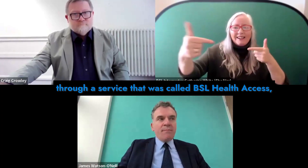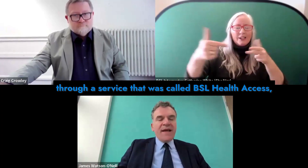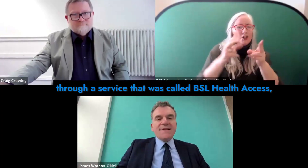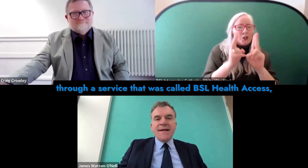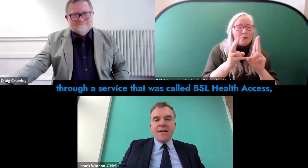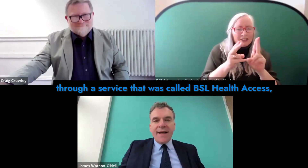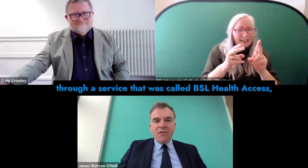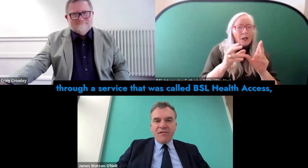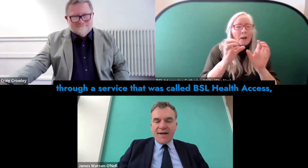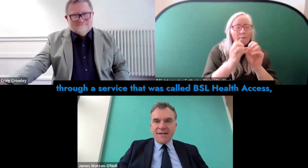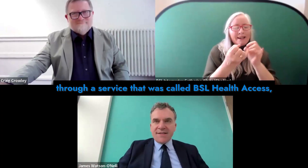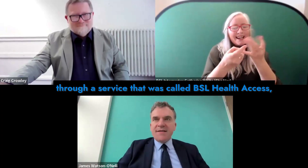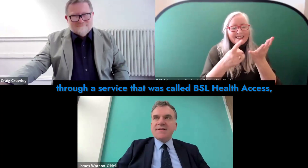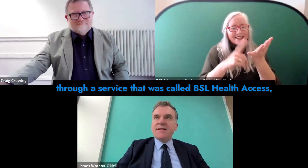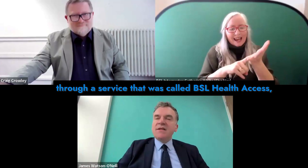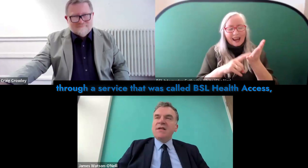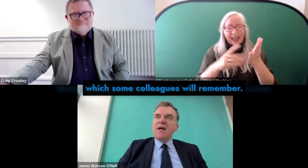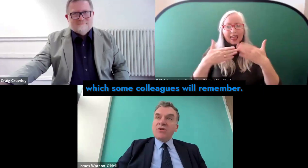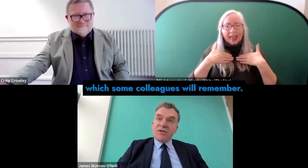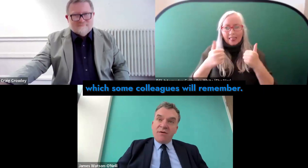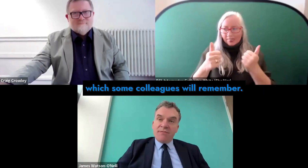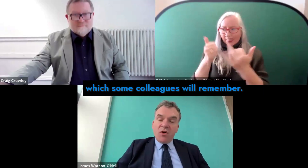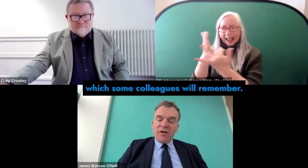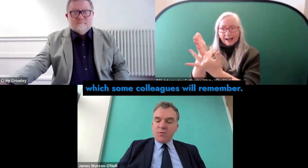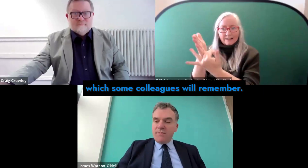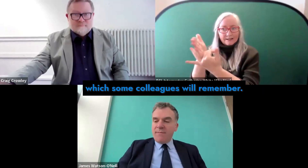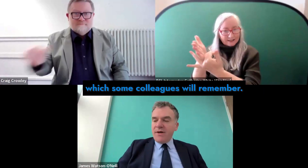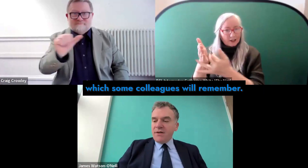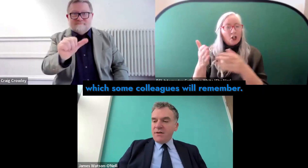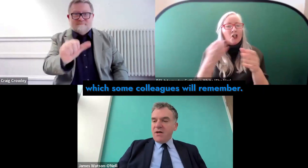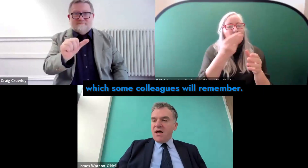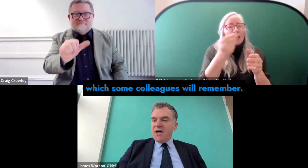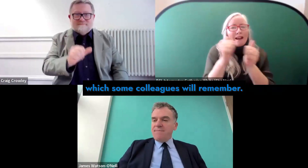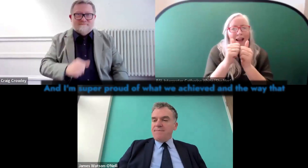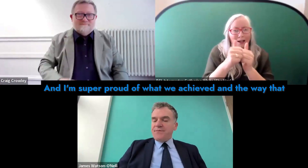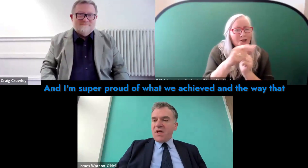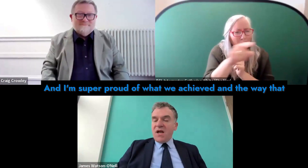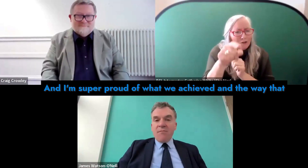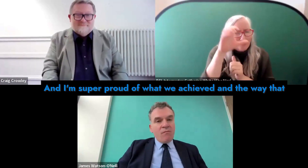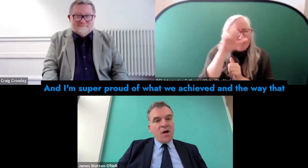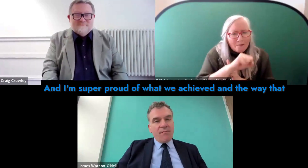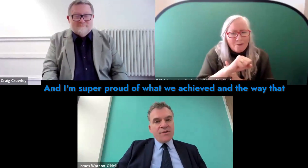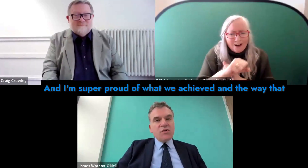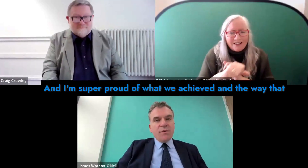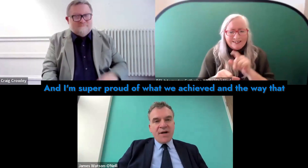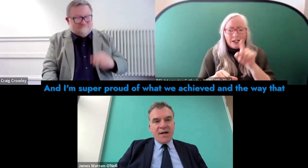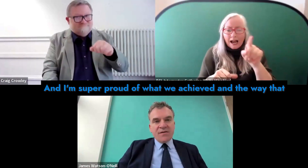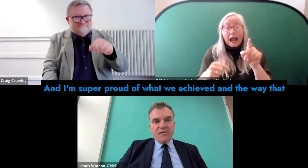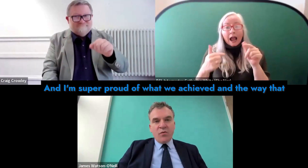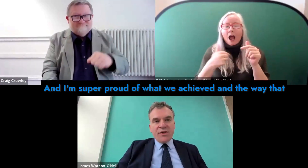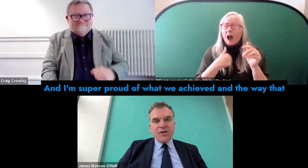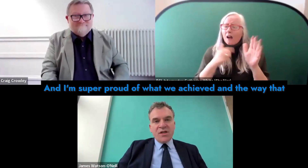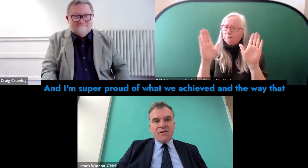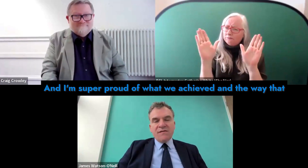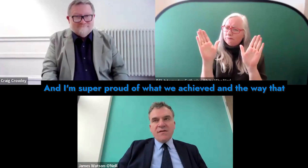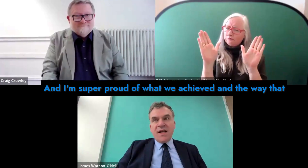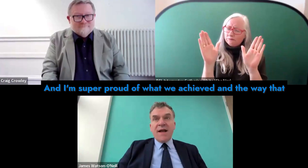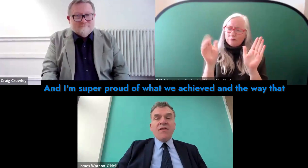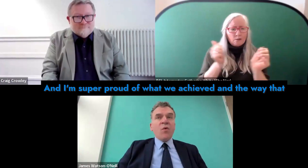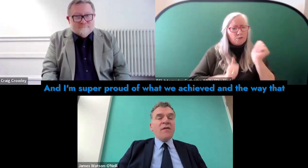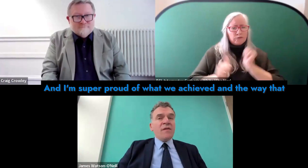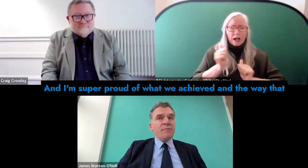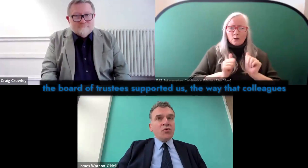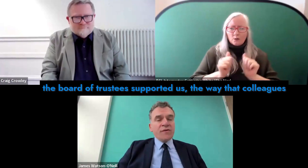called BSL Health Access, which some colleagues will remember. And I'm super proud of what we